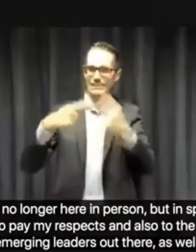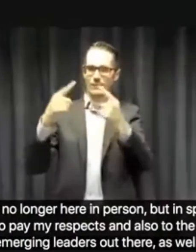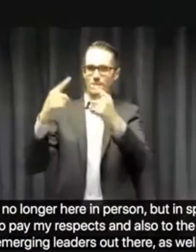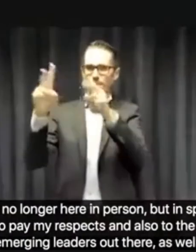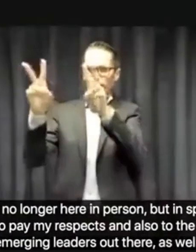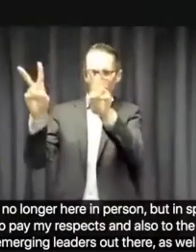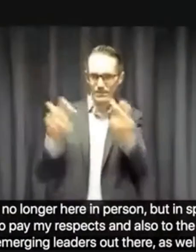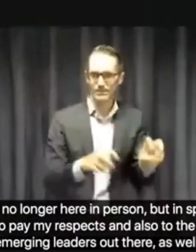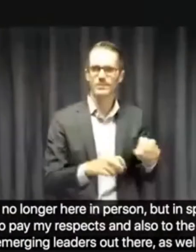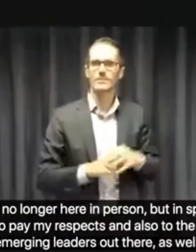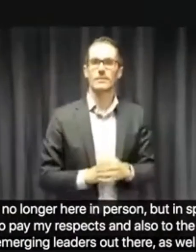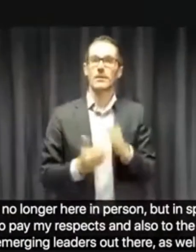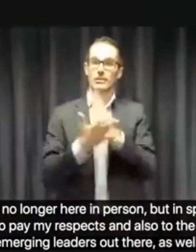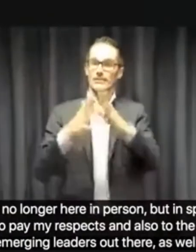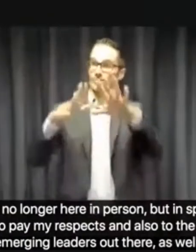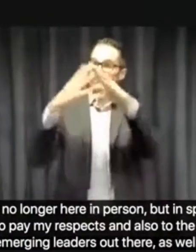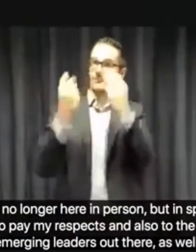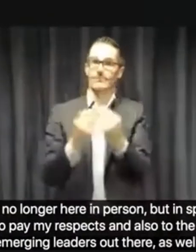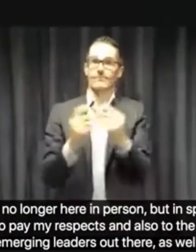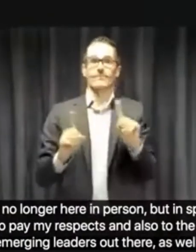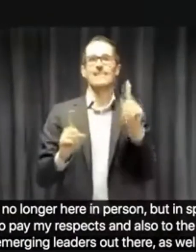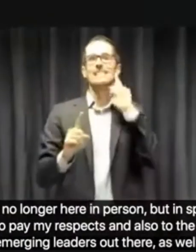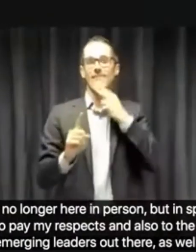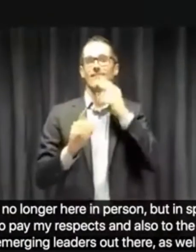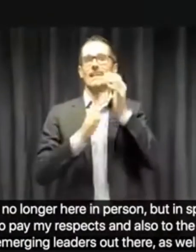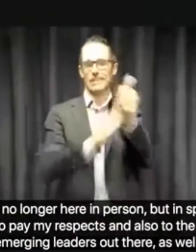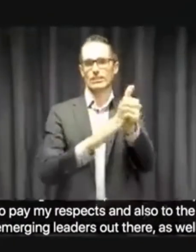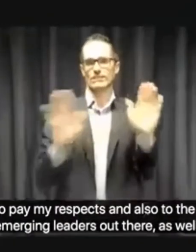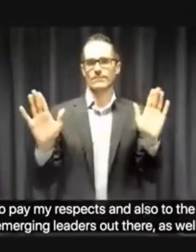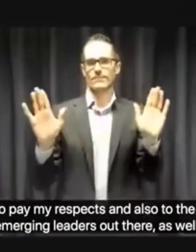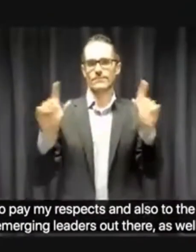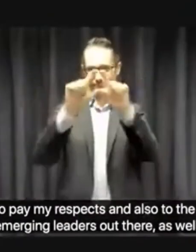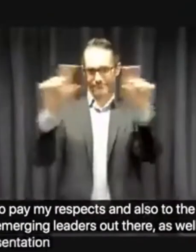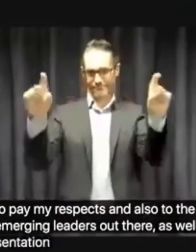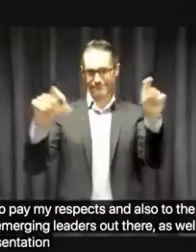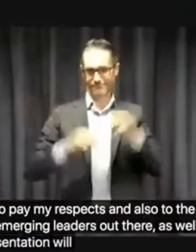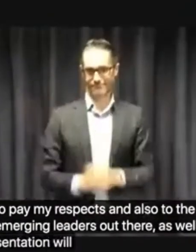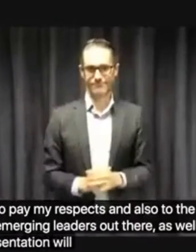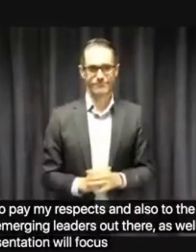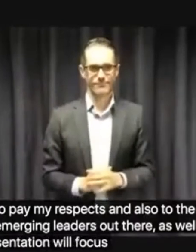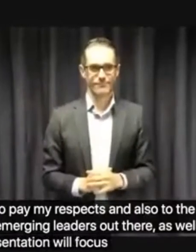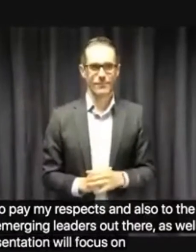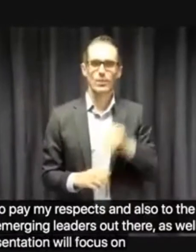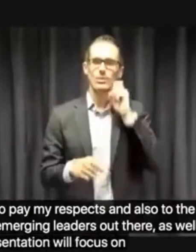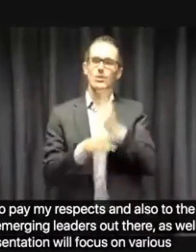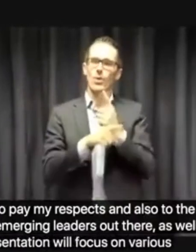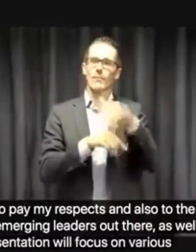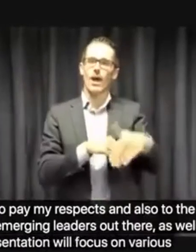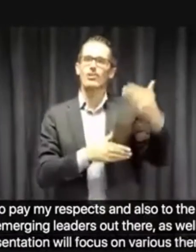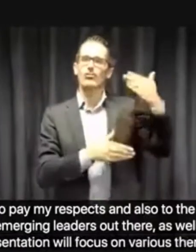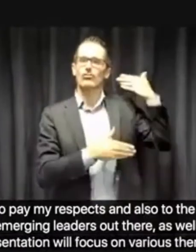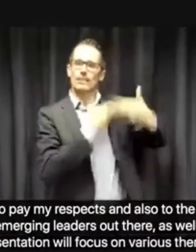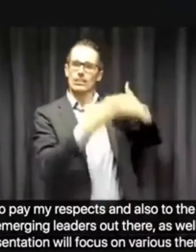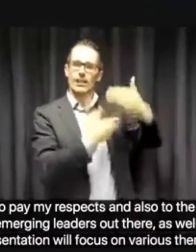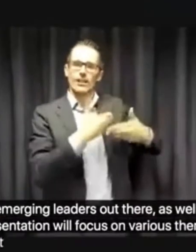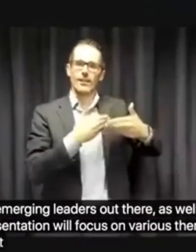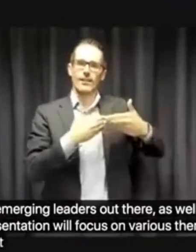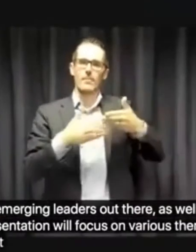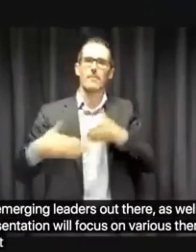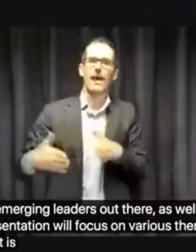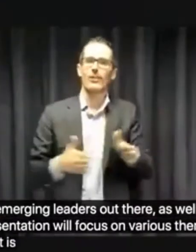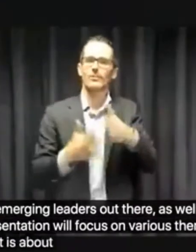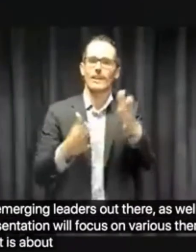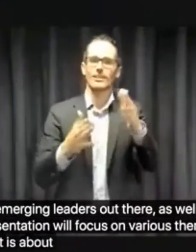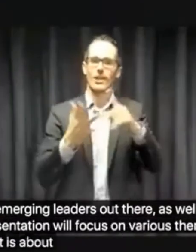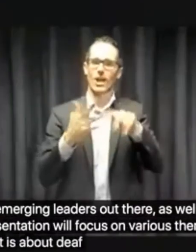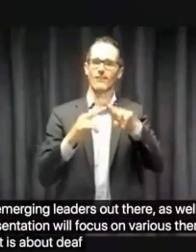My presentation will focus on various things, but overall, it is about deaf leadership. I'll be talking